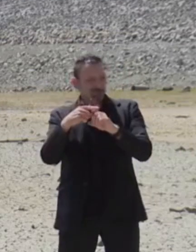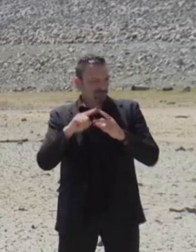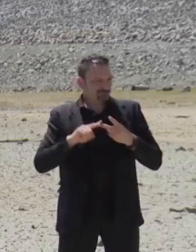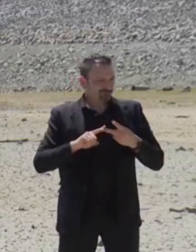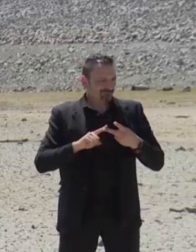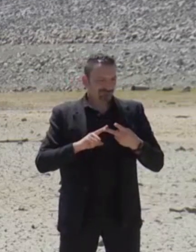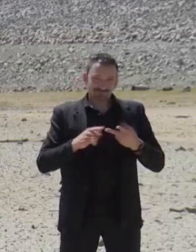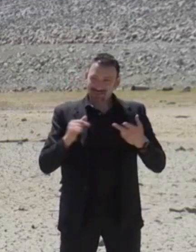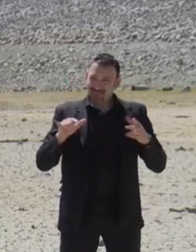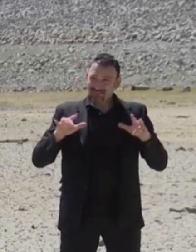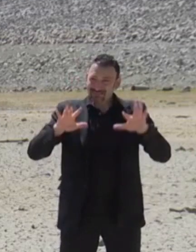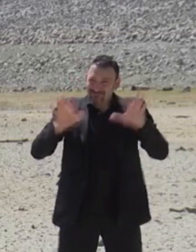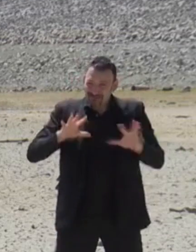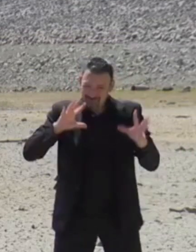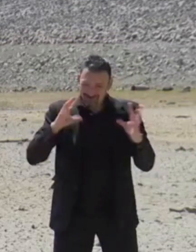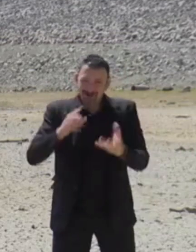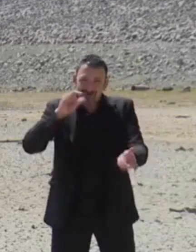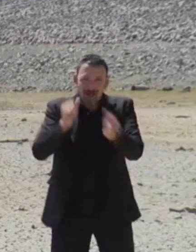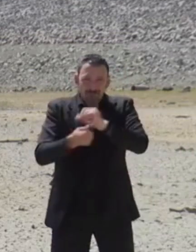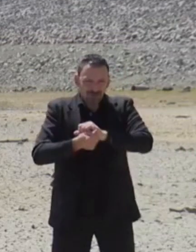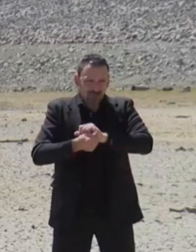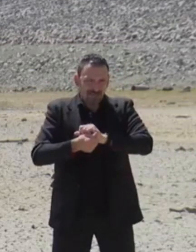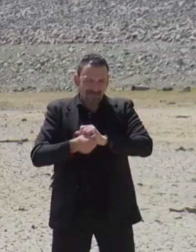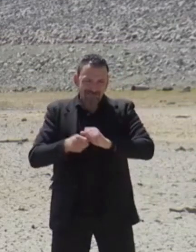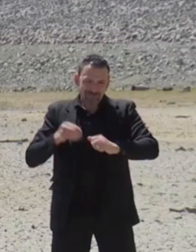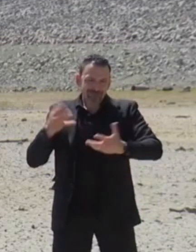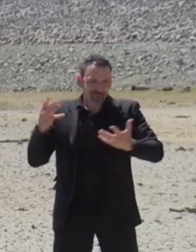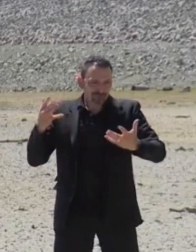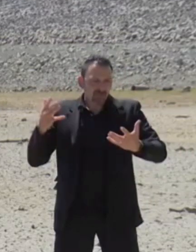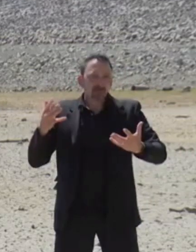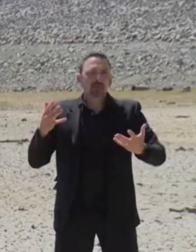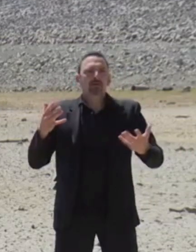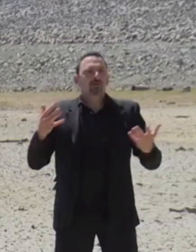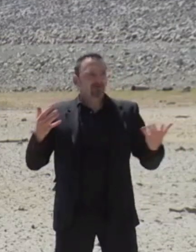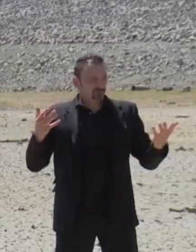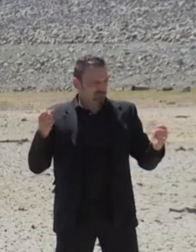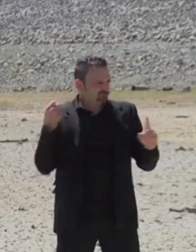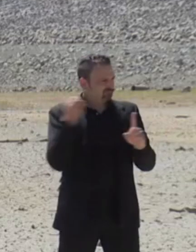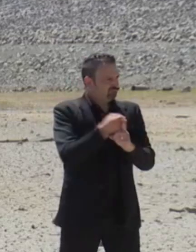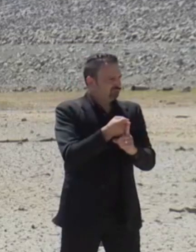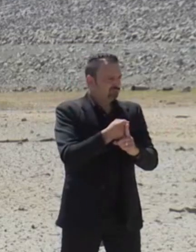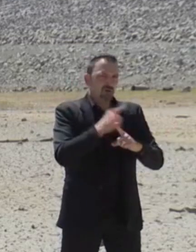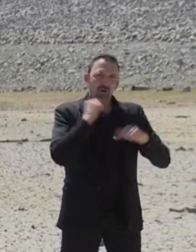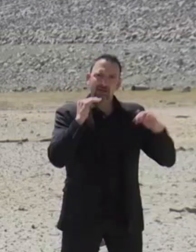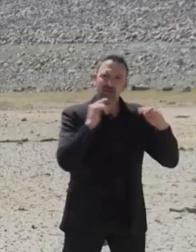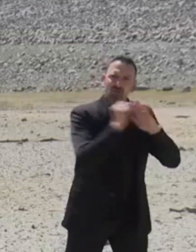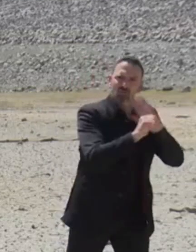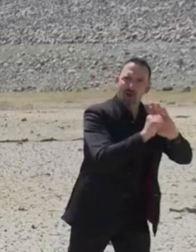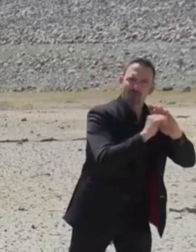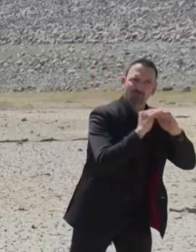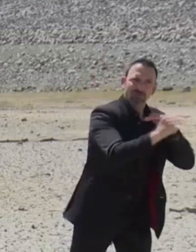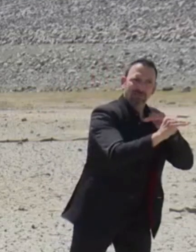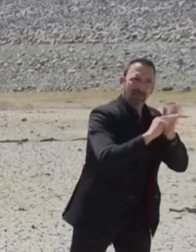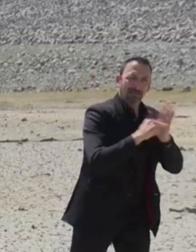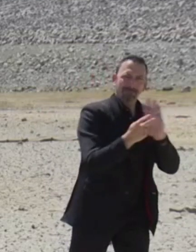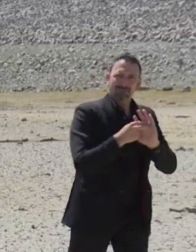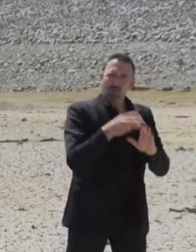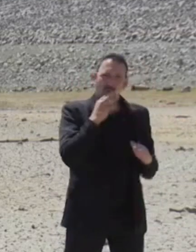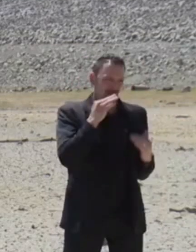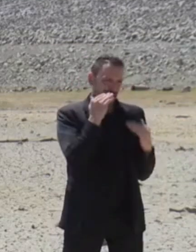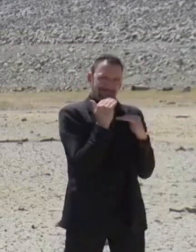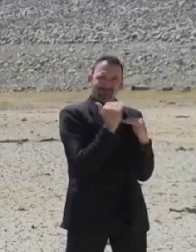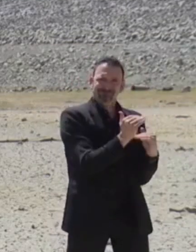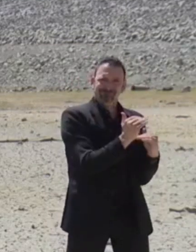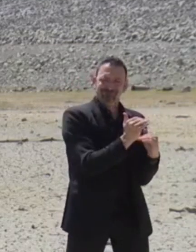climate change-driven drought means that there is a concerning level of water supply here in Lake